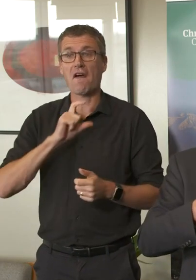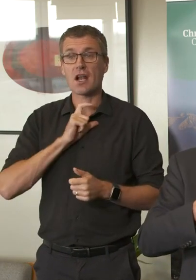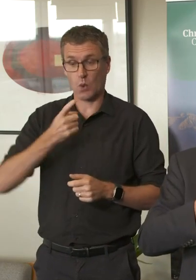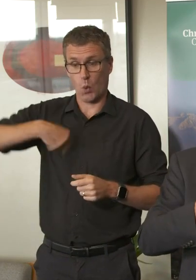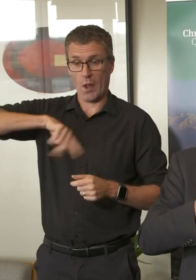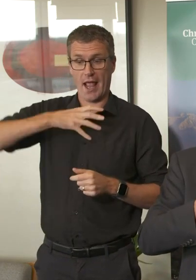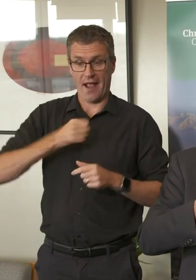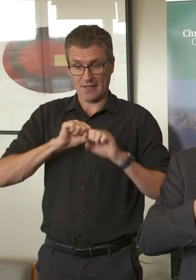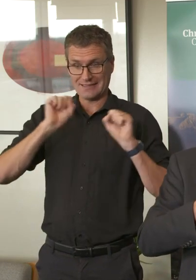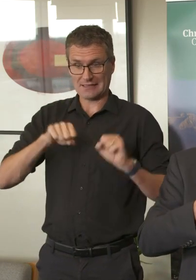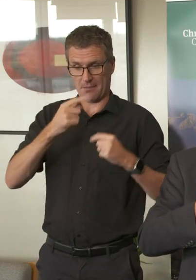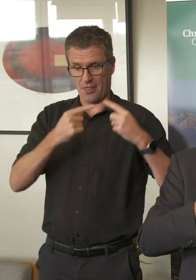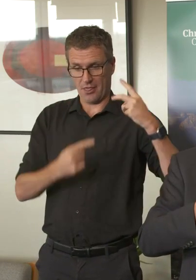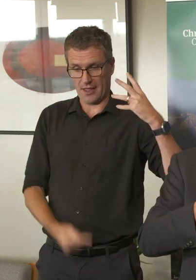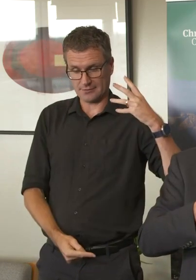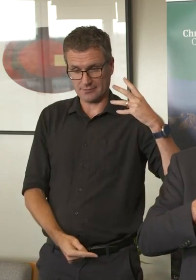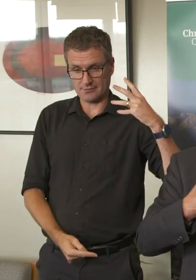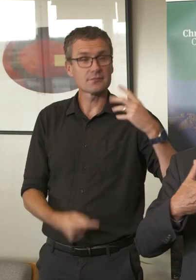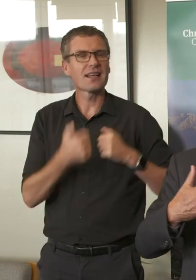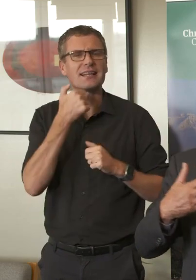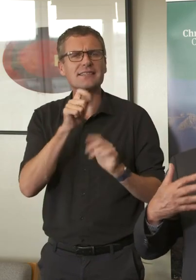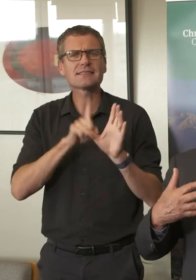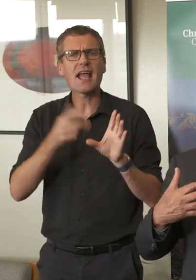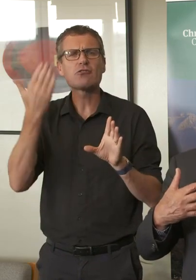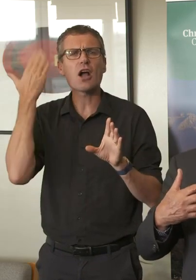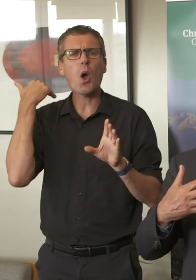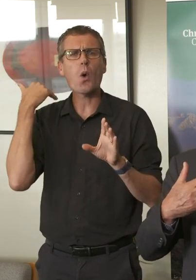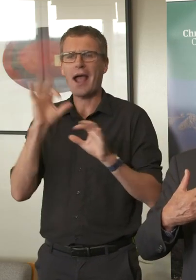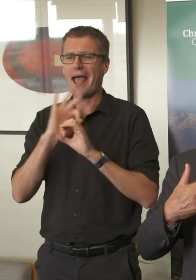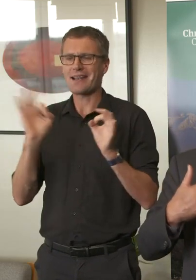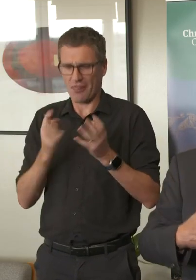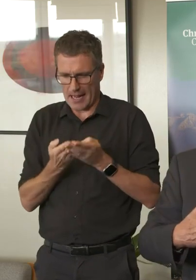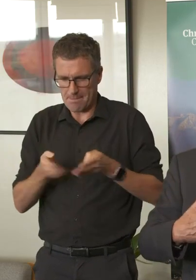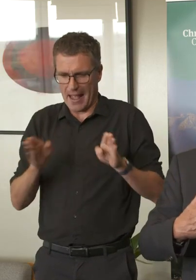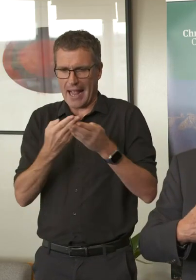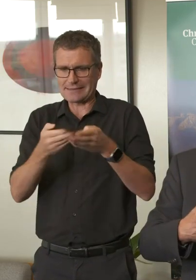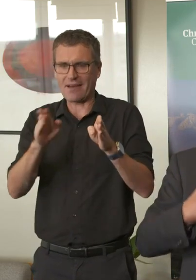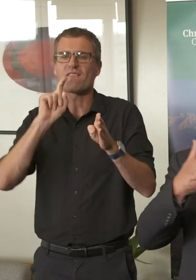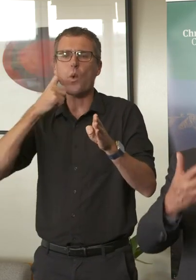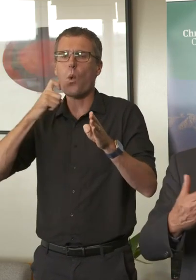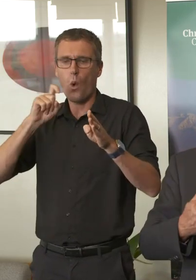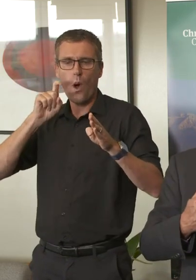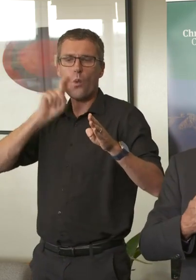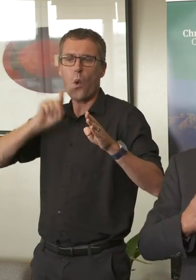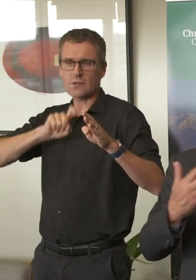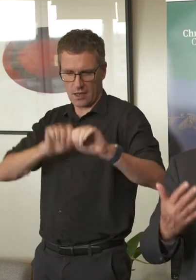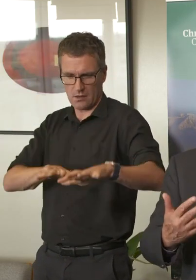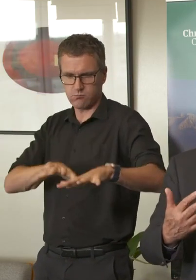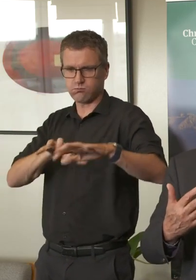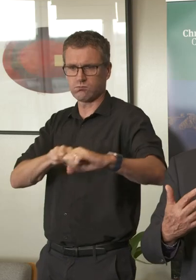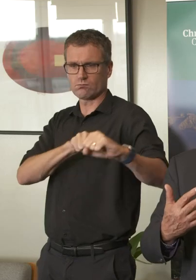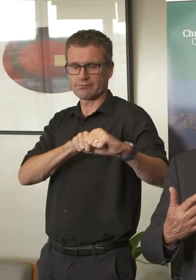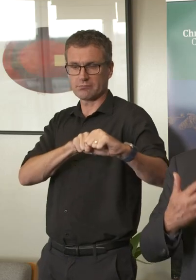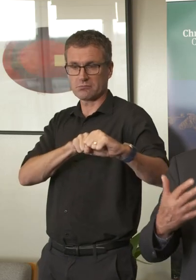systems we got in place. 6 years ago, we had no retention basins, and it would have been mayhem, right? So these things have all been built, and this